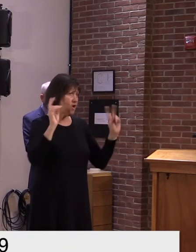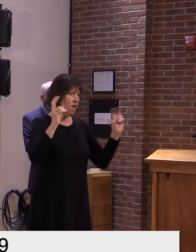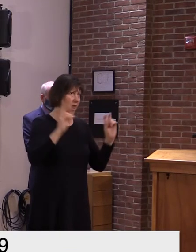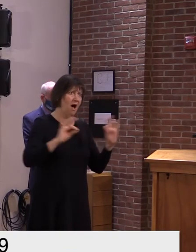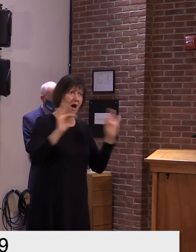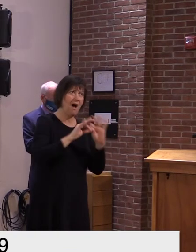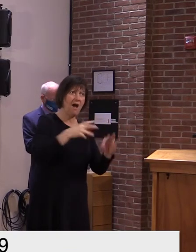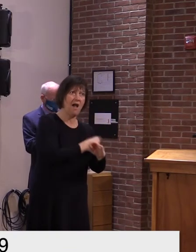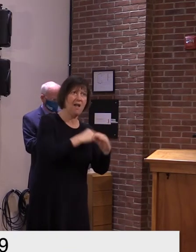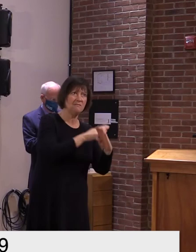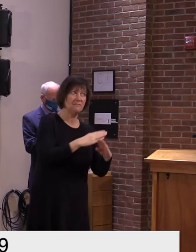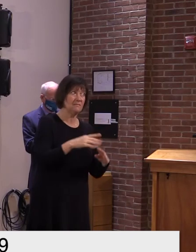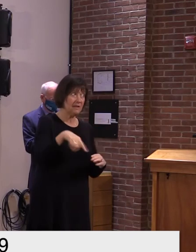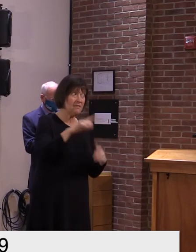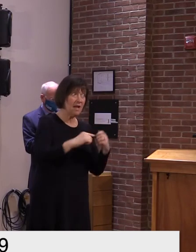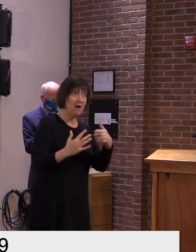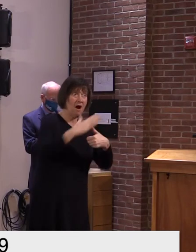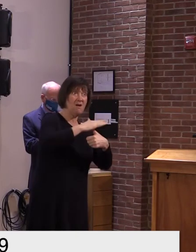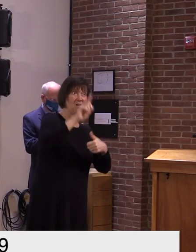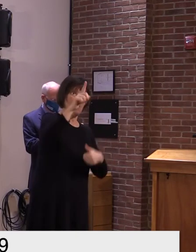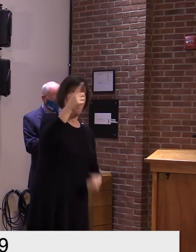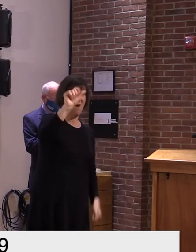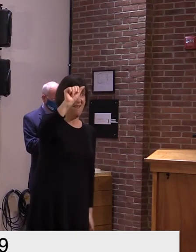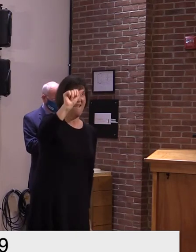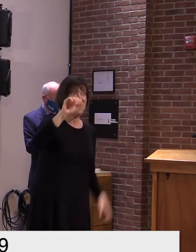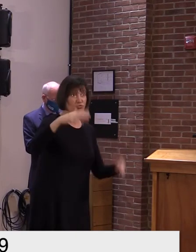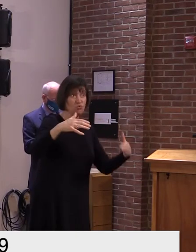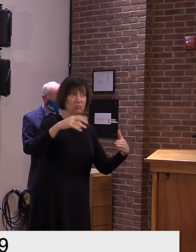And they are in priority group 1A.